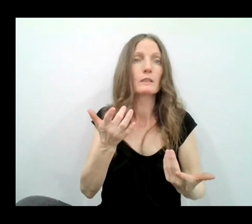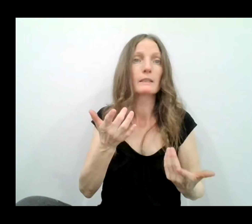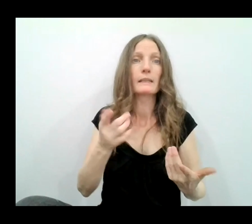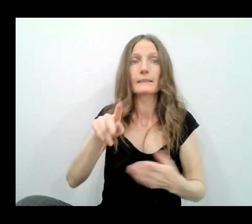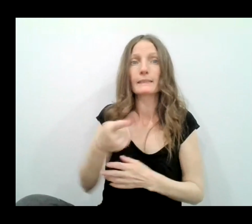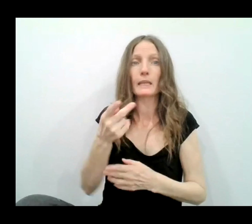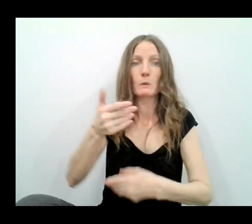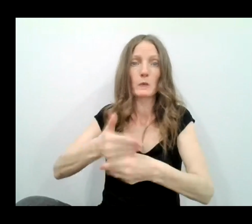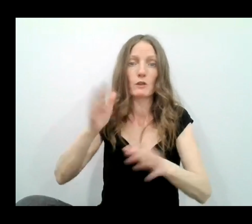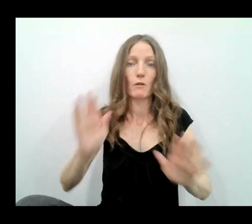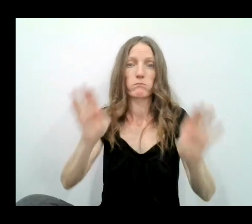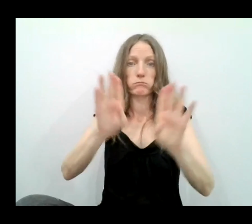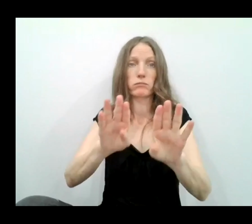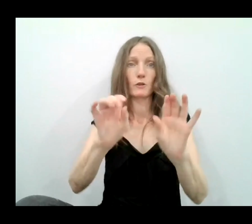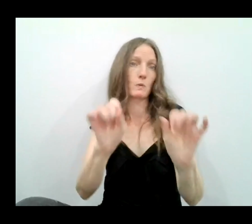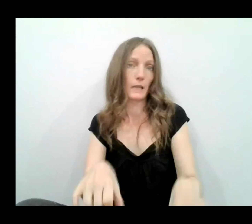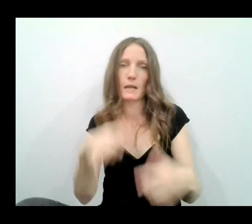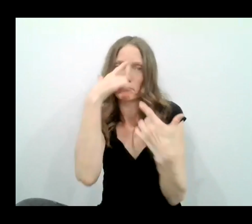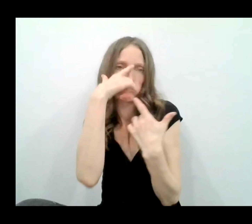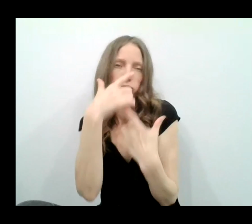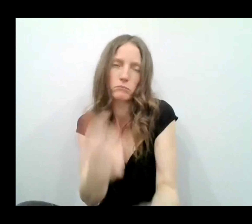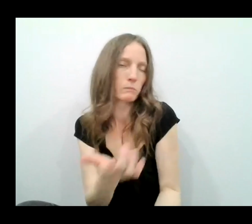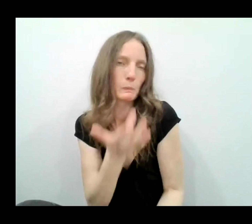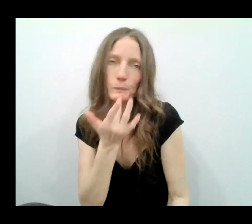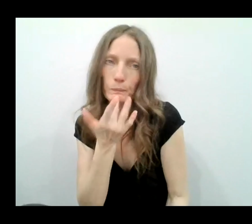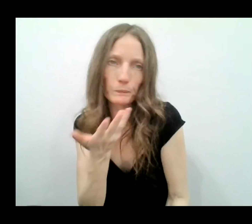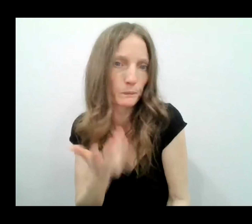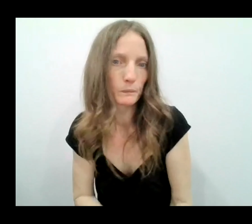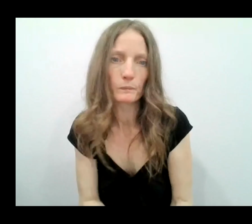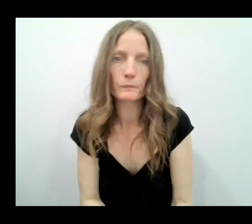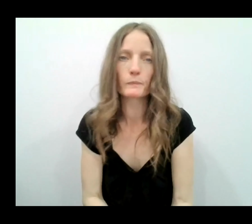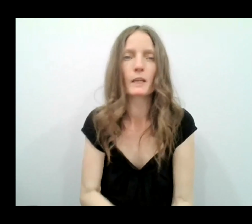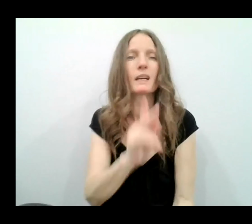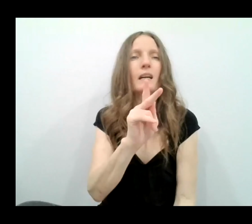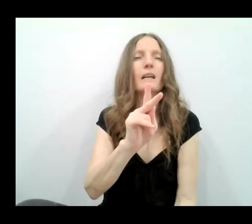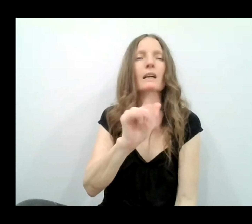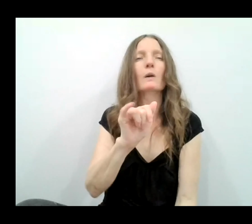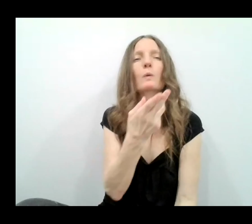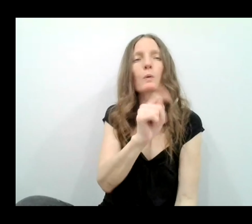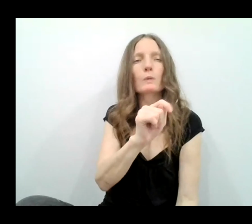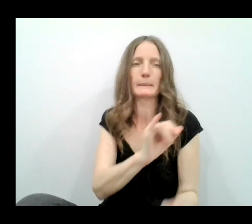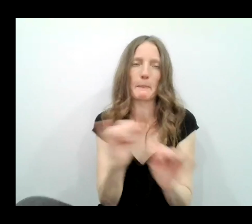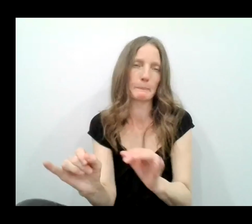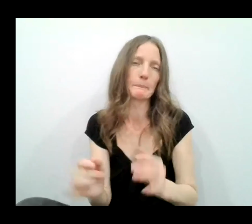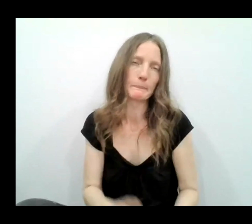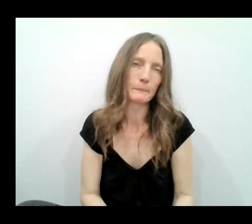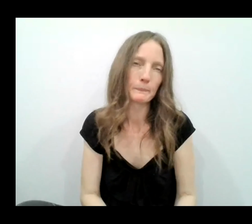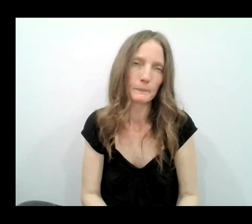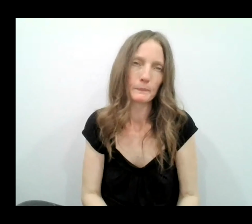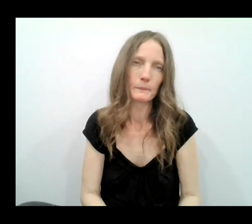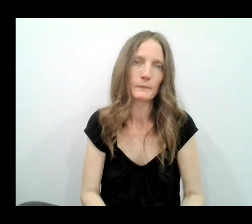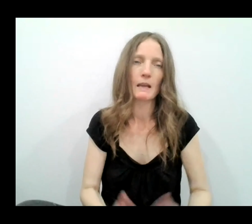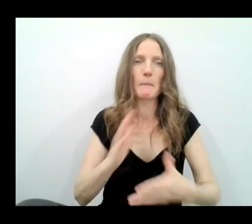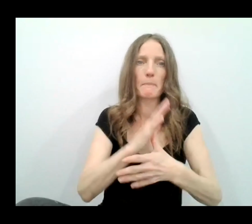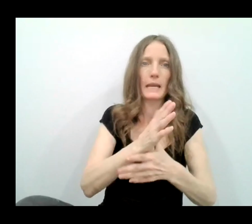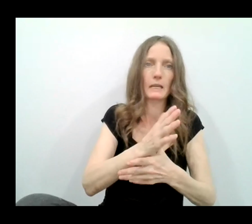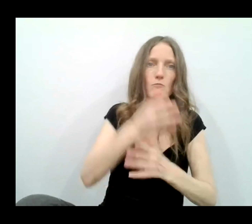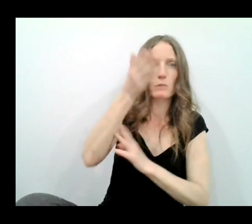that's also totally fine. It effectively just like Kahoot, where you've got a main presenter view and then you